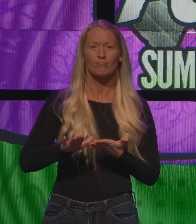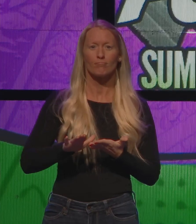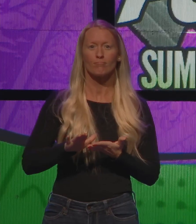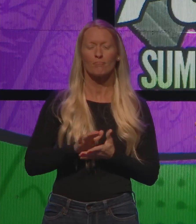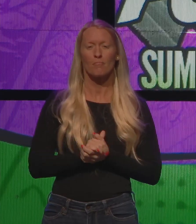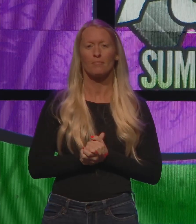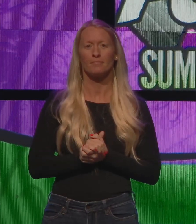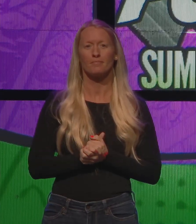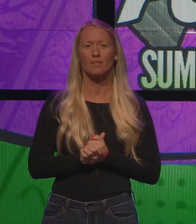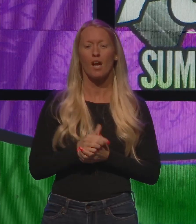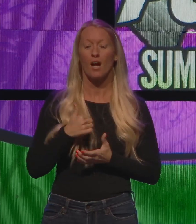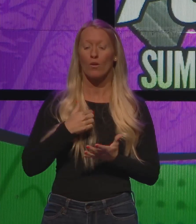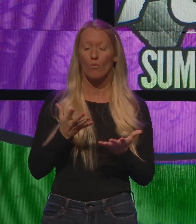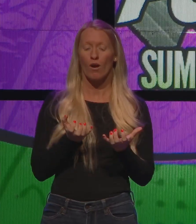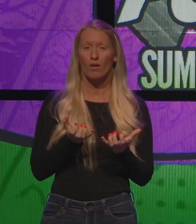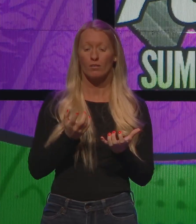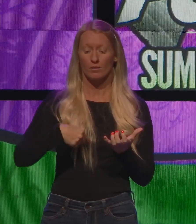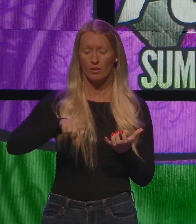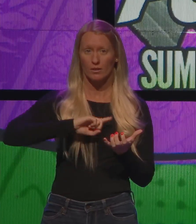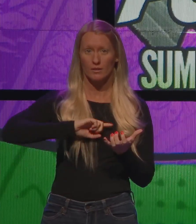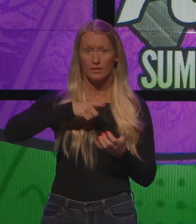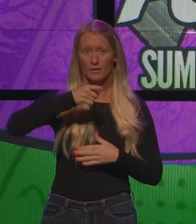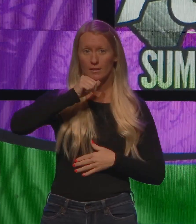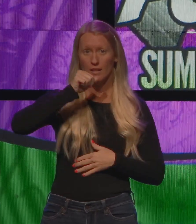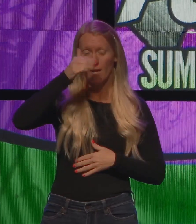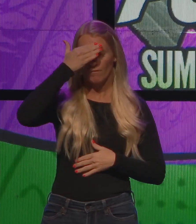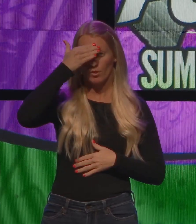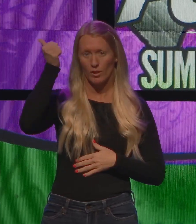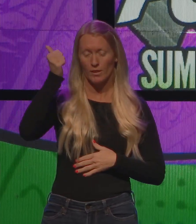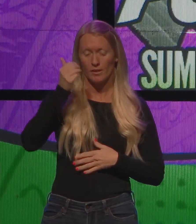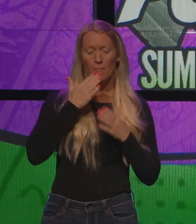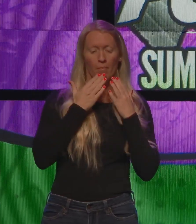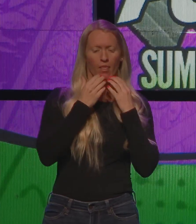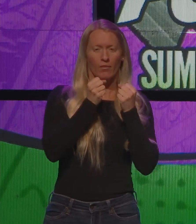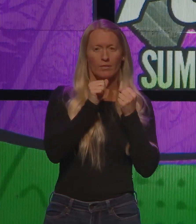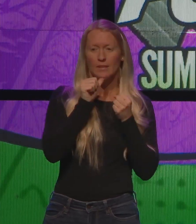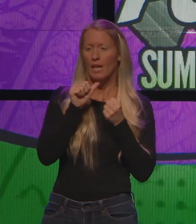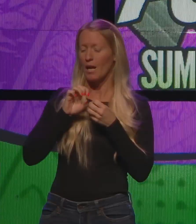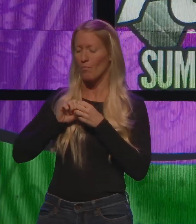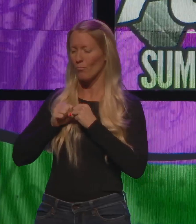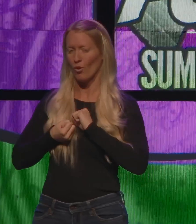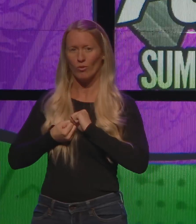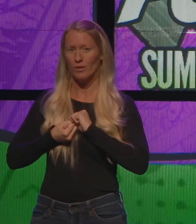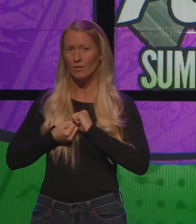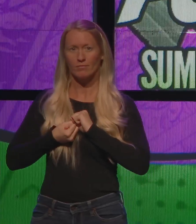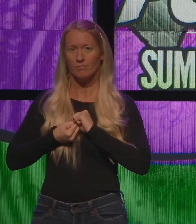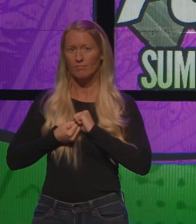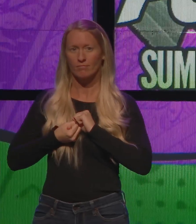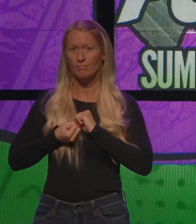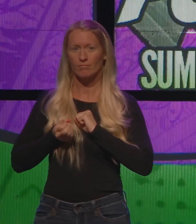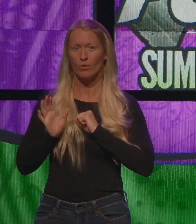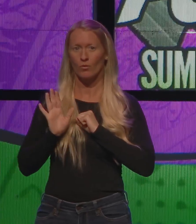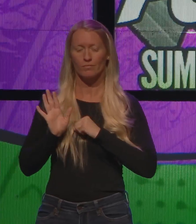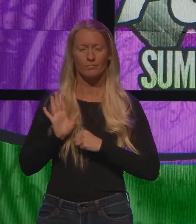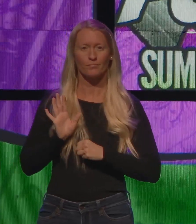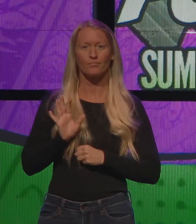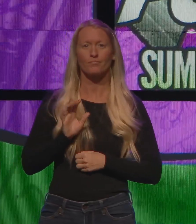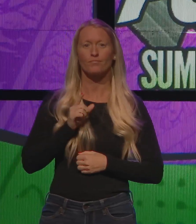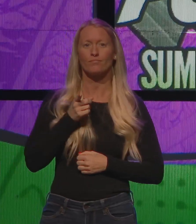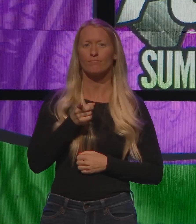I want us to not forget that. Beloved, not broken. You're not broken. You're not